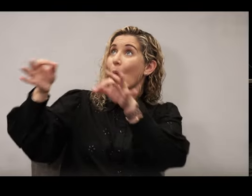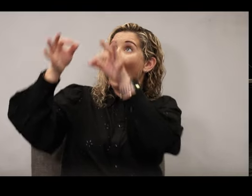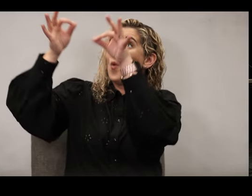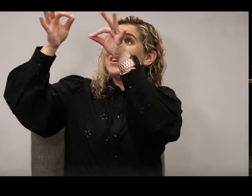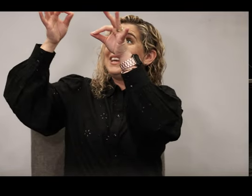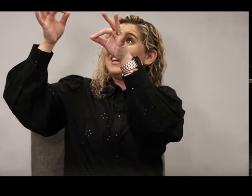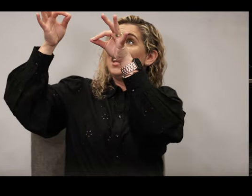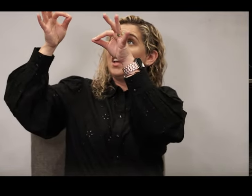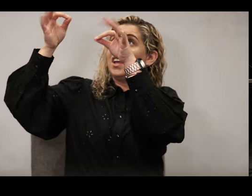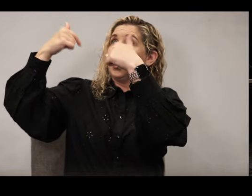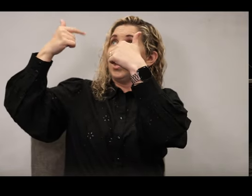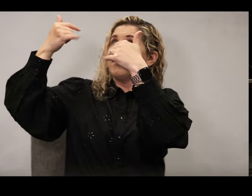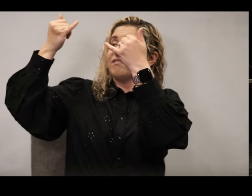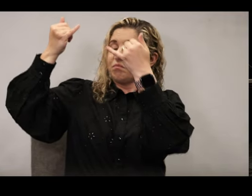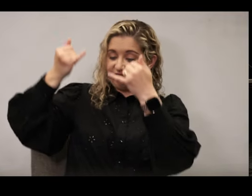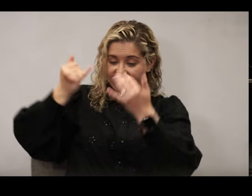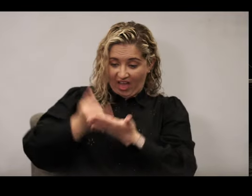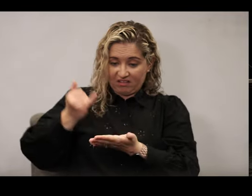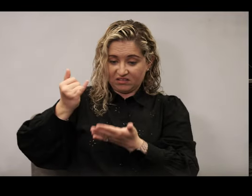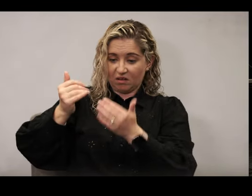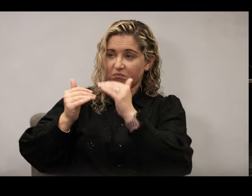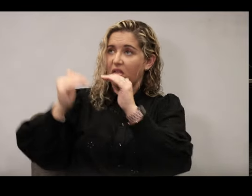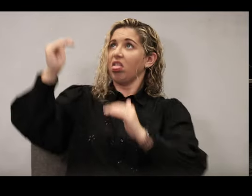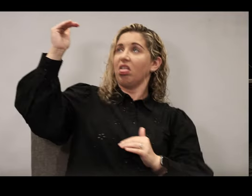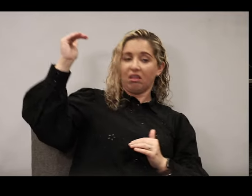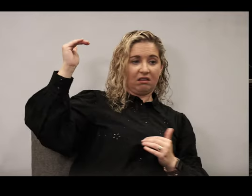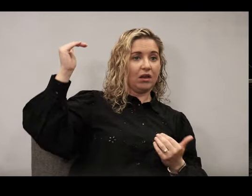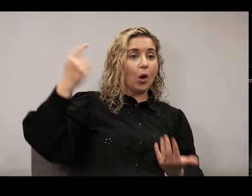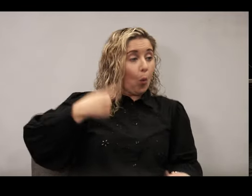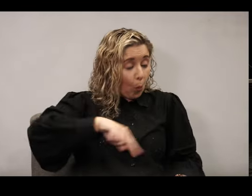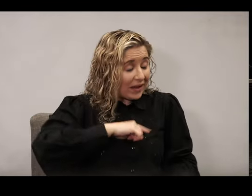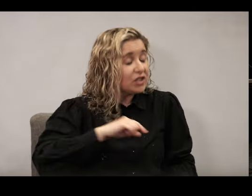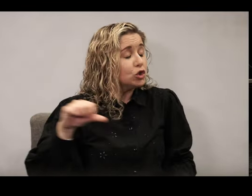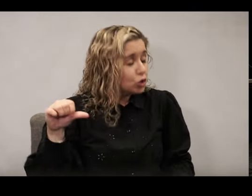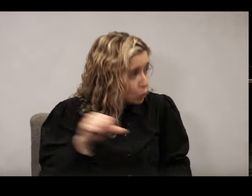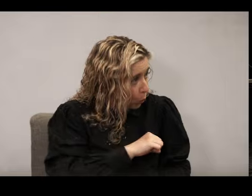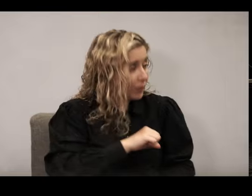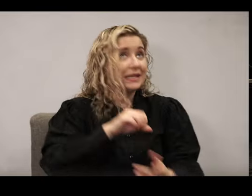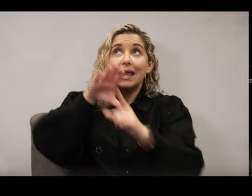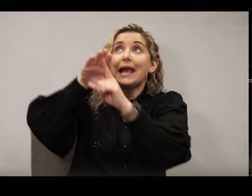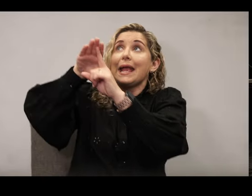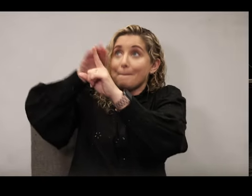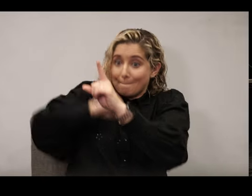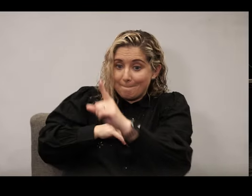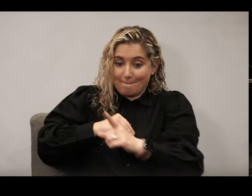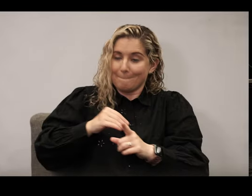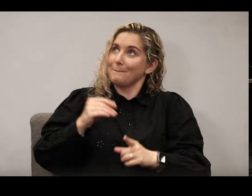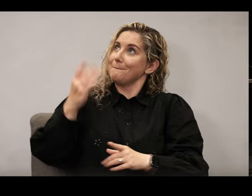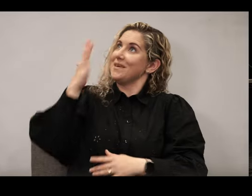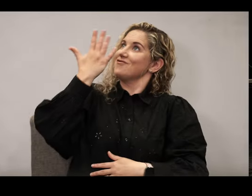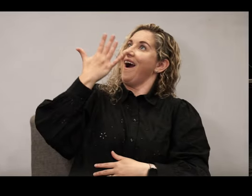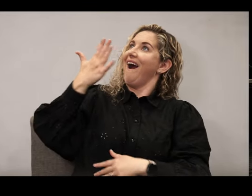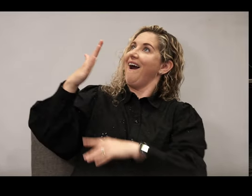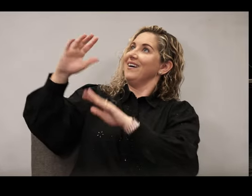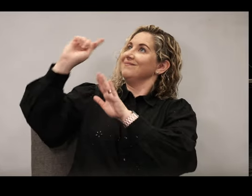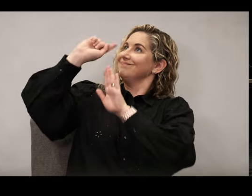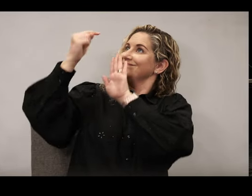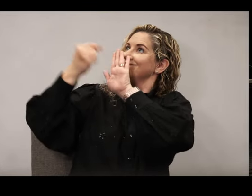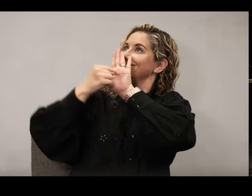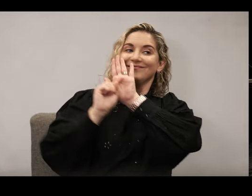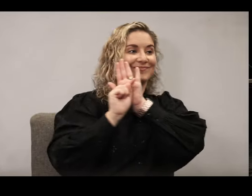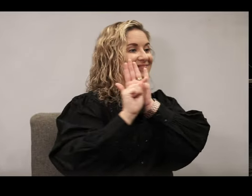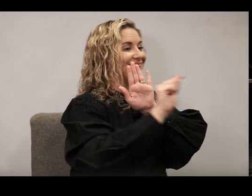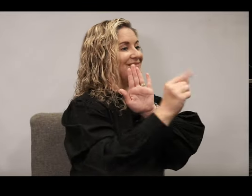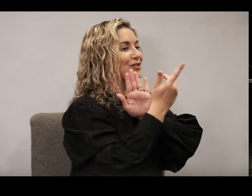are meant to image, to mirror the glory of God's loving goodness to the universe, but we've miserably